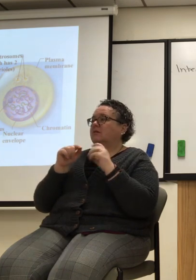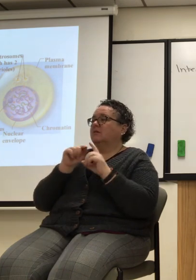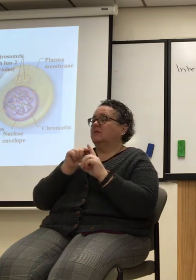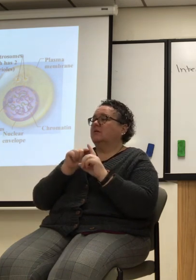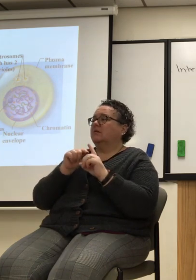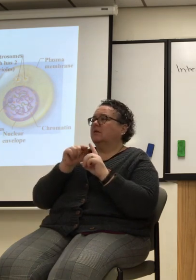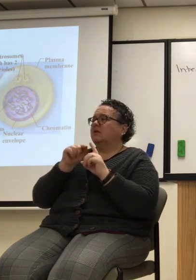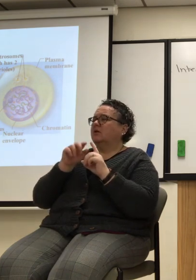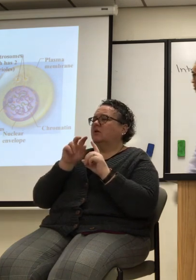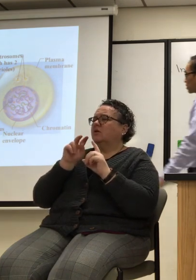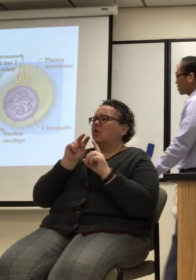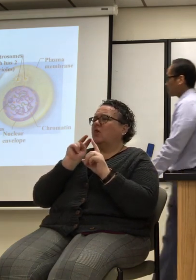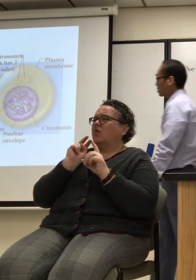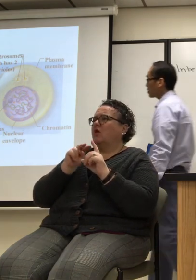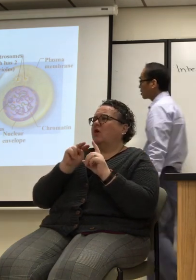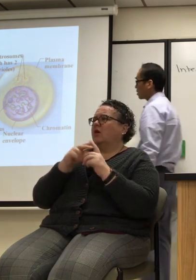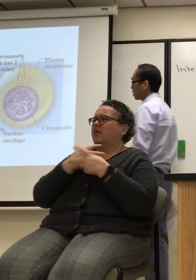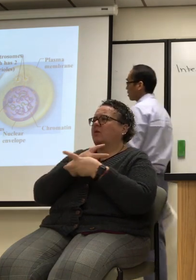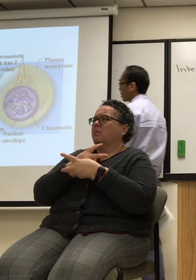look at the chromosomes.